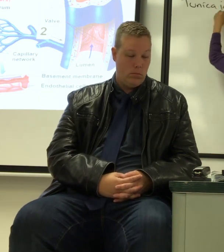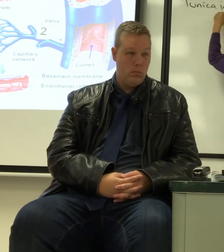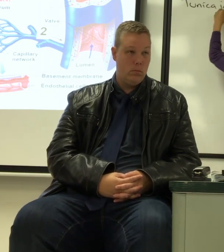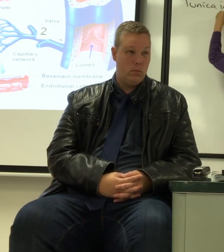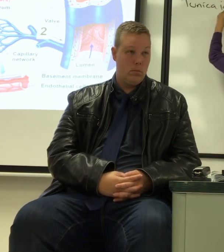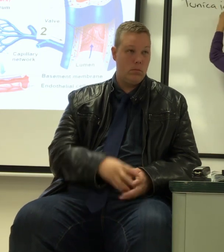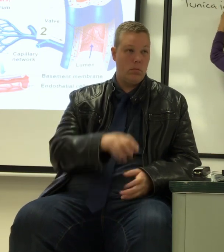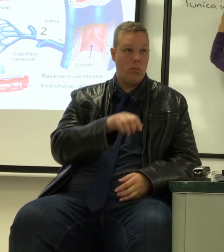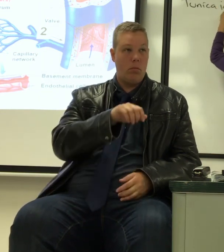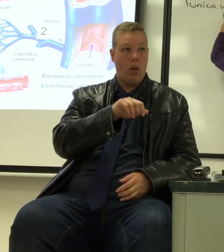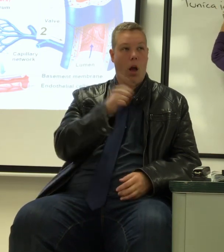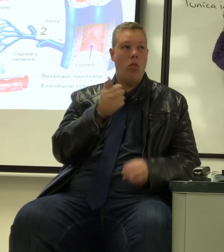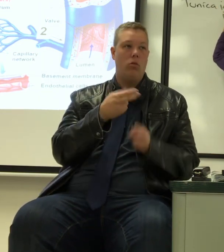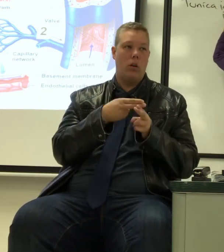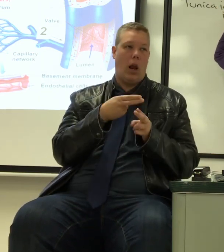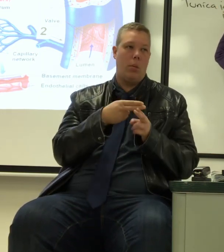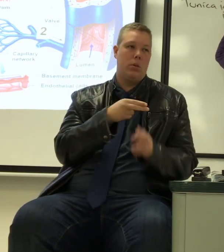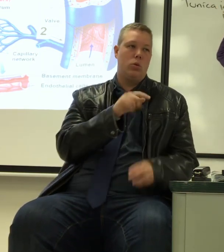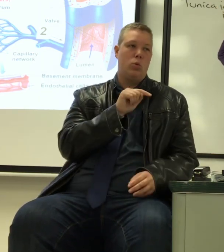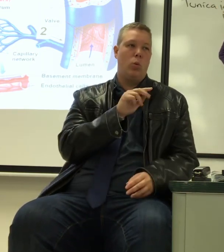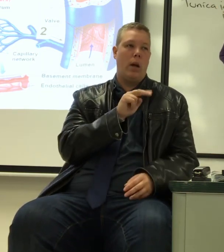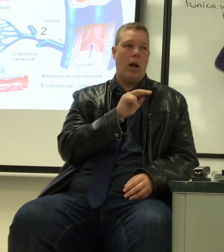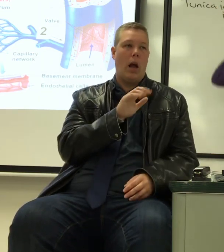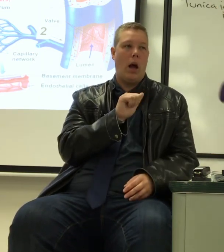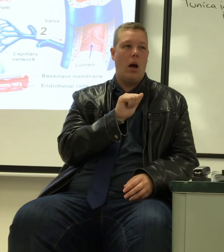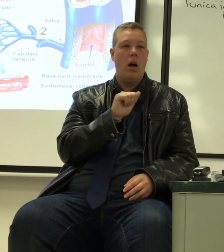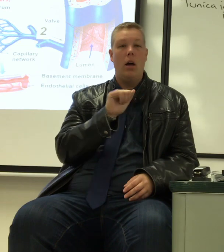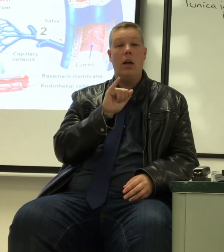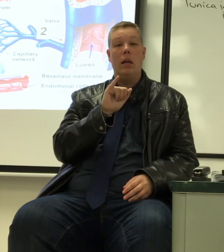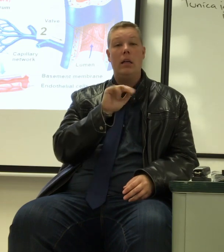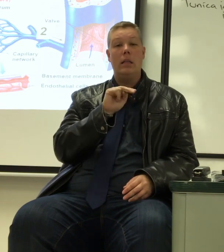Also called tunica interna,